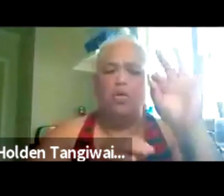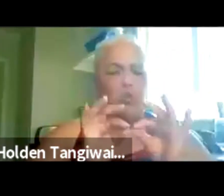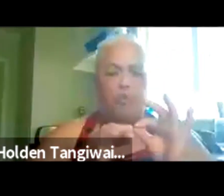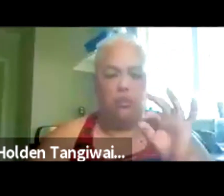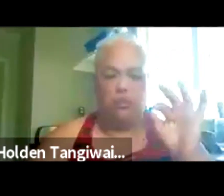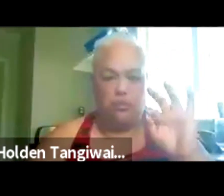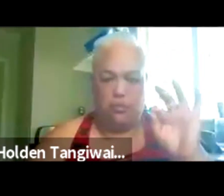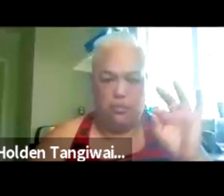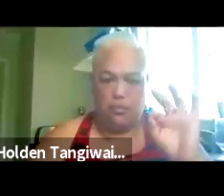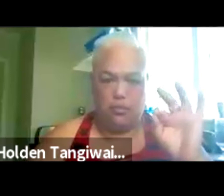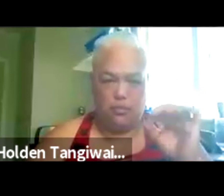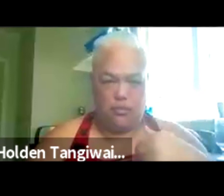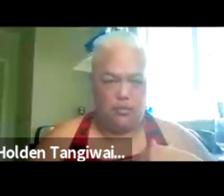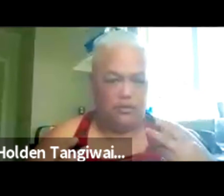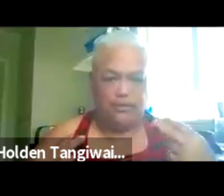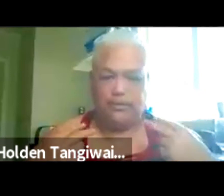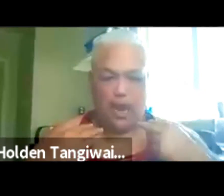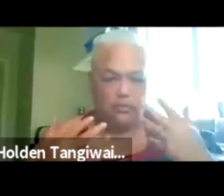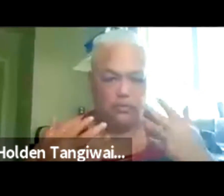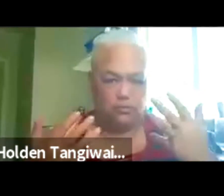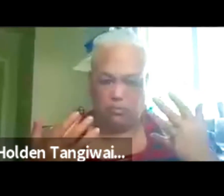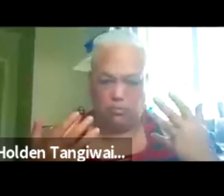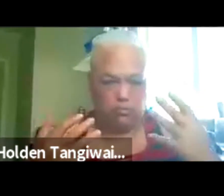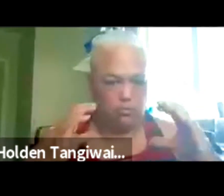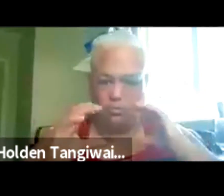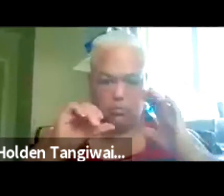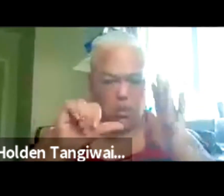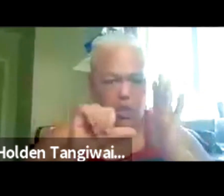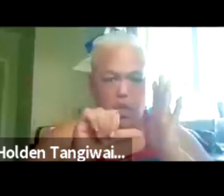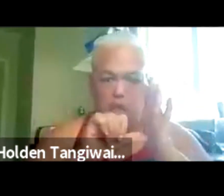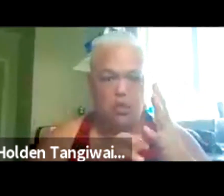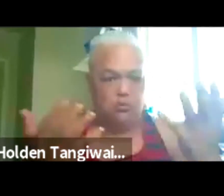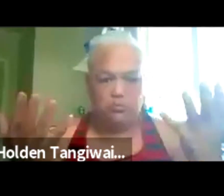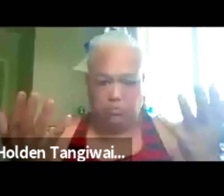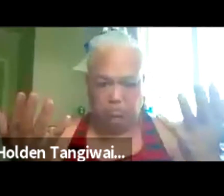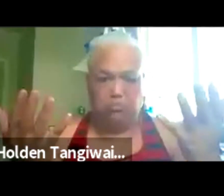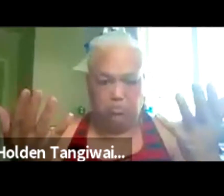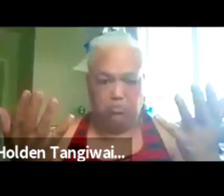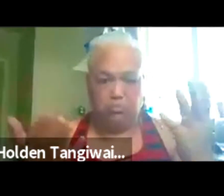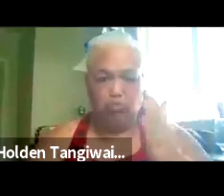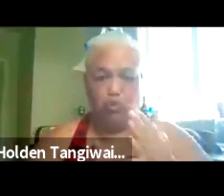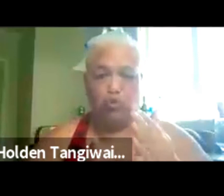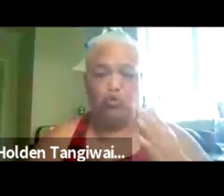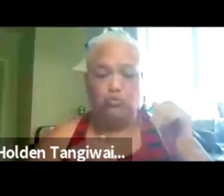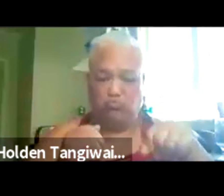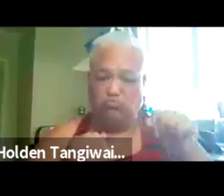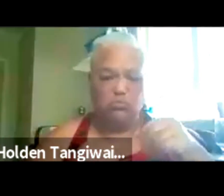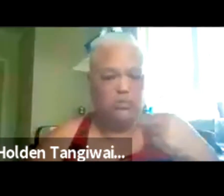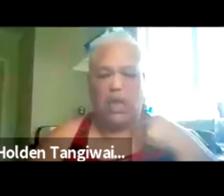had my first vaccination. I didn't have an interpreter there, like Fiti said. Very disappointing. Communication was very